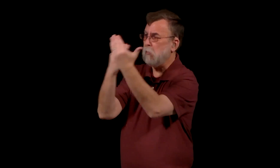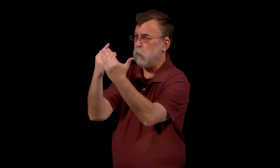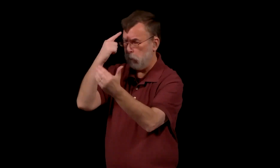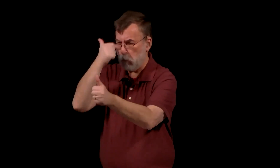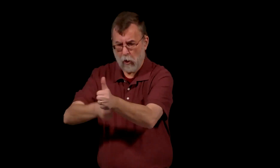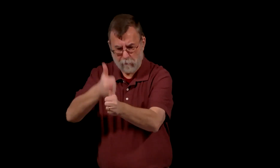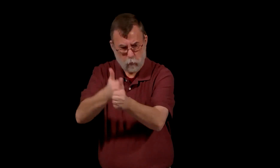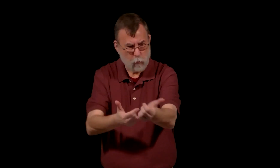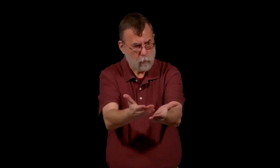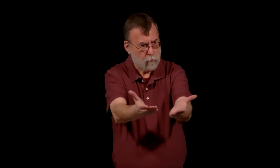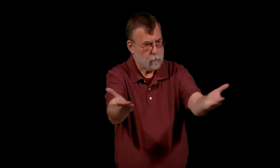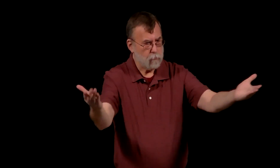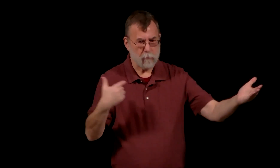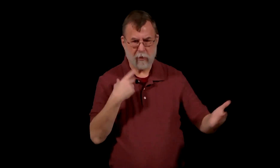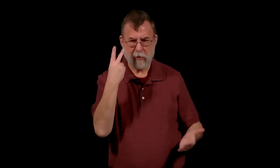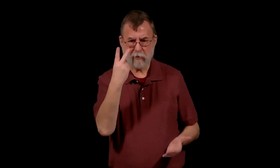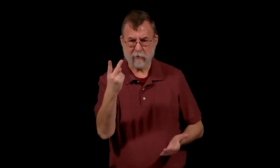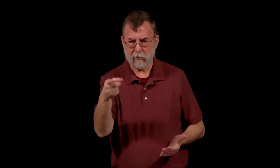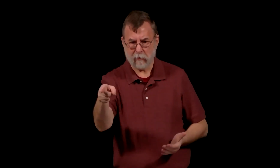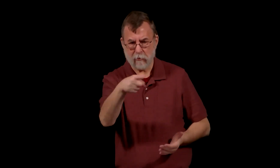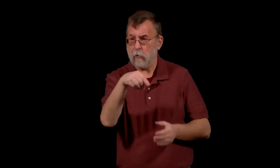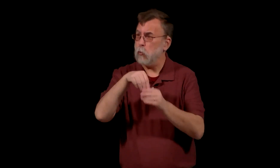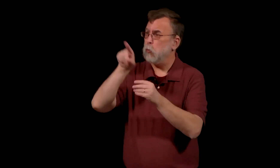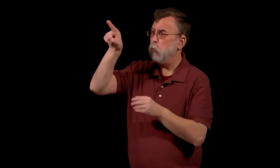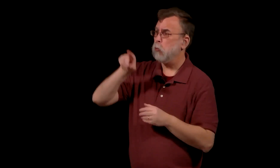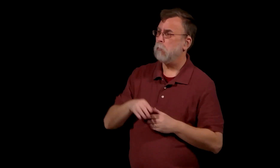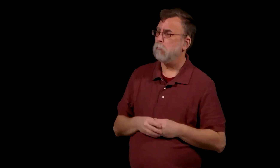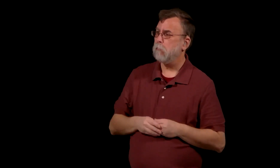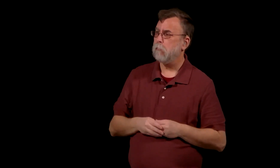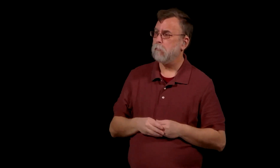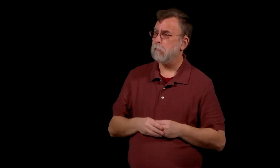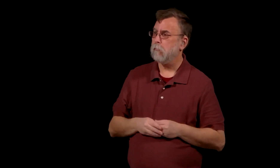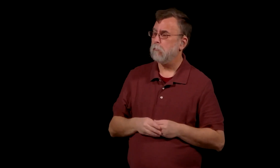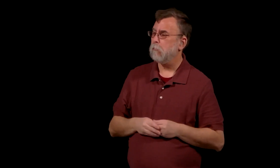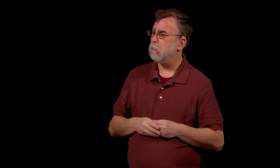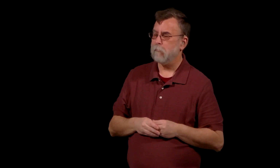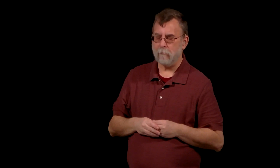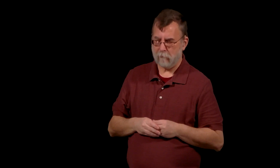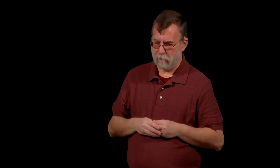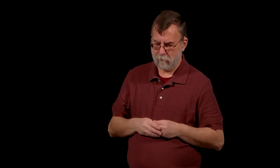will stay and say thank you to every one of us until we see you.